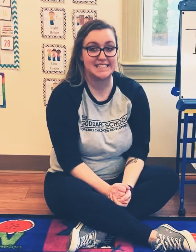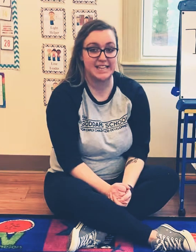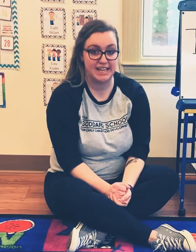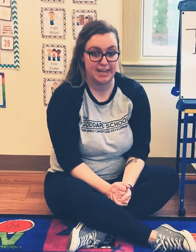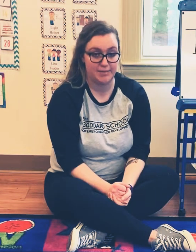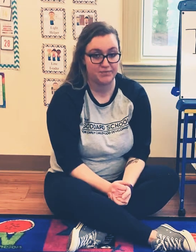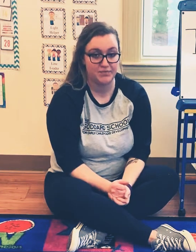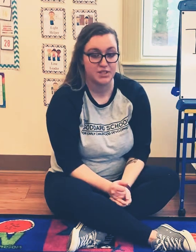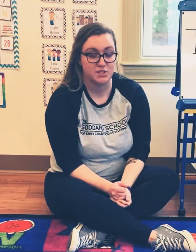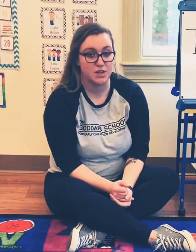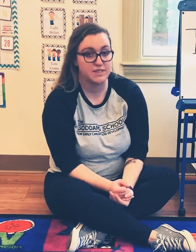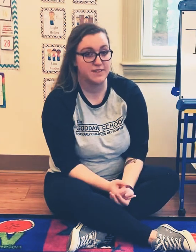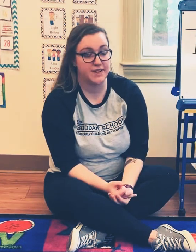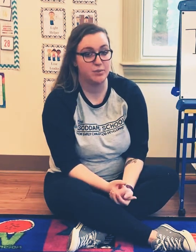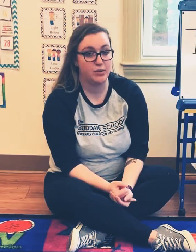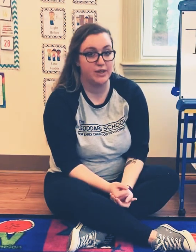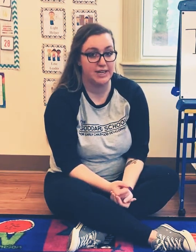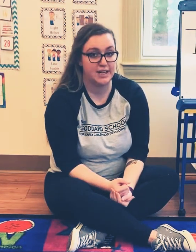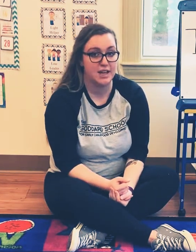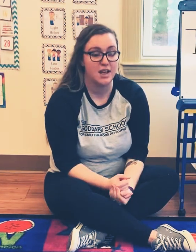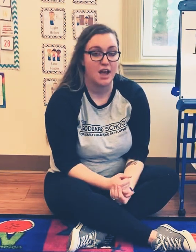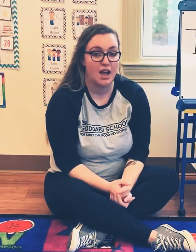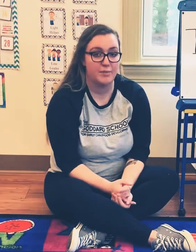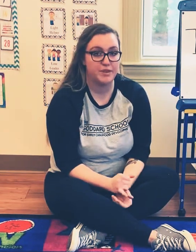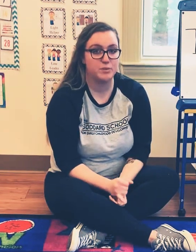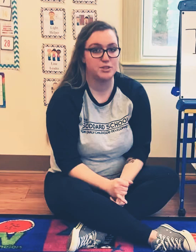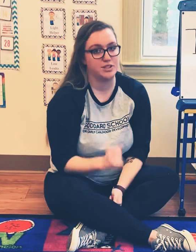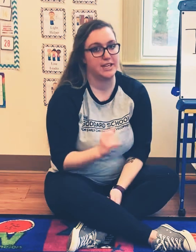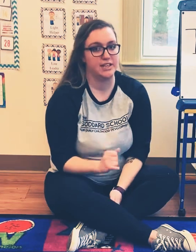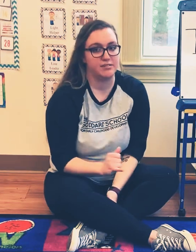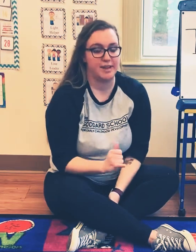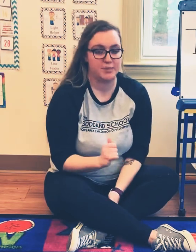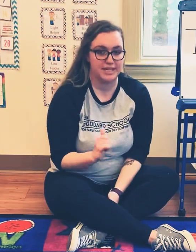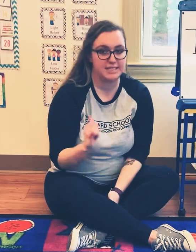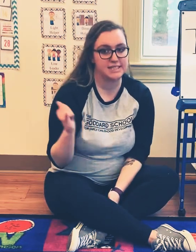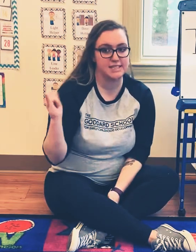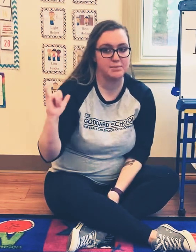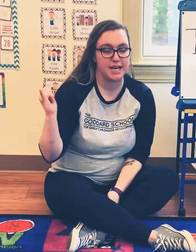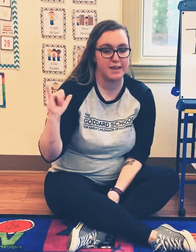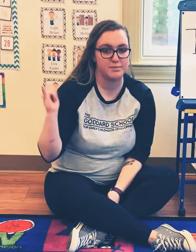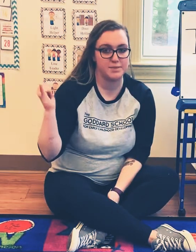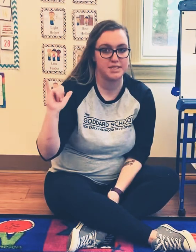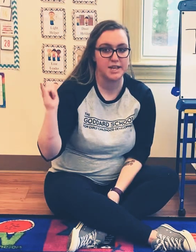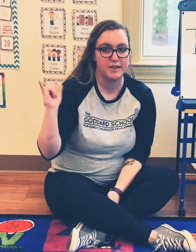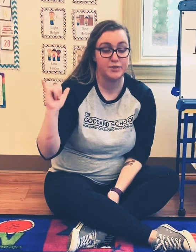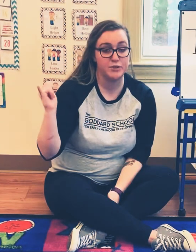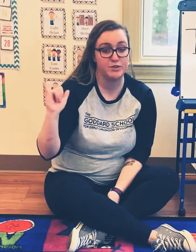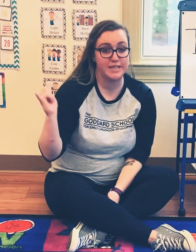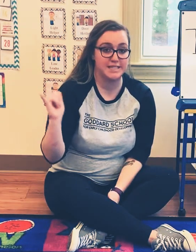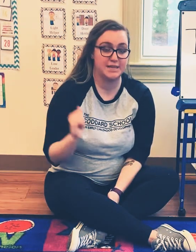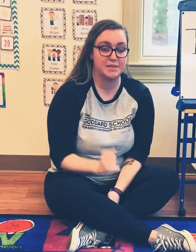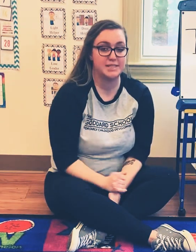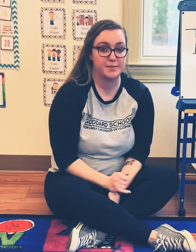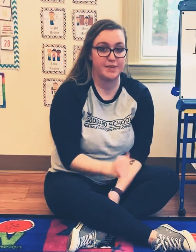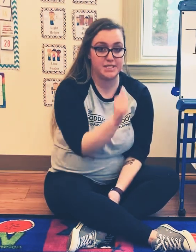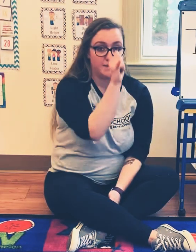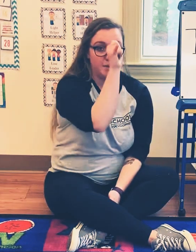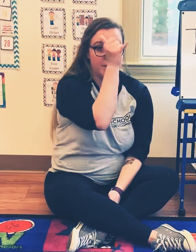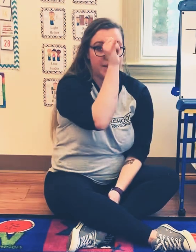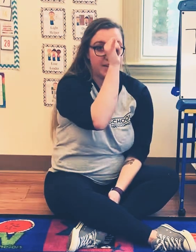silly. So it's very important that you put your hand in the right place, because sometimes you do this and it means something different, but in